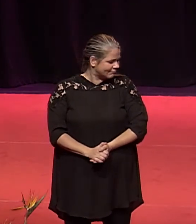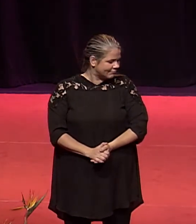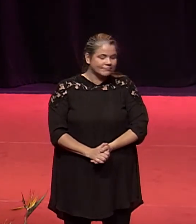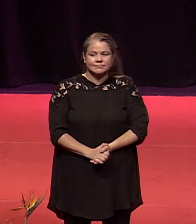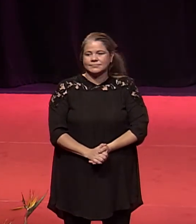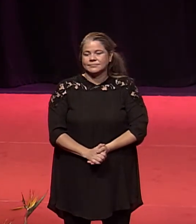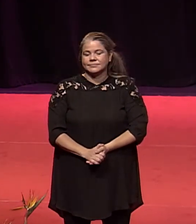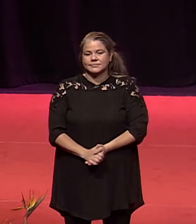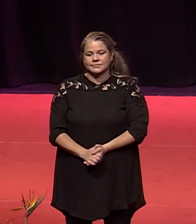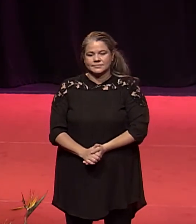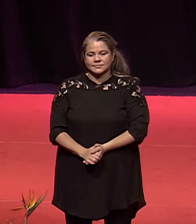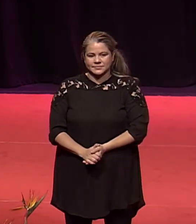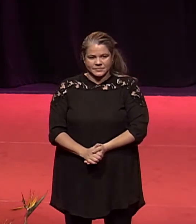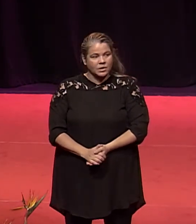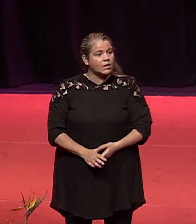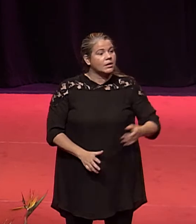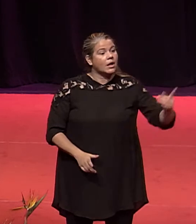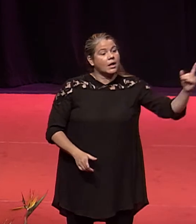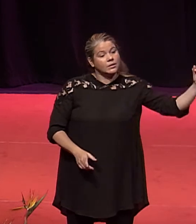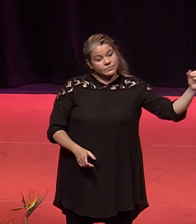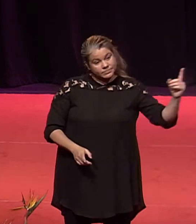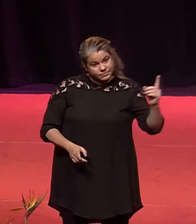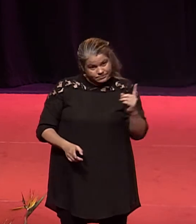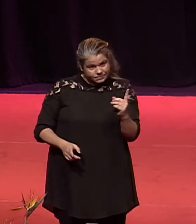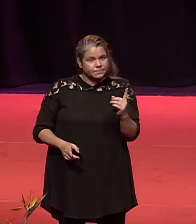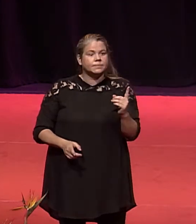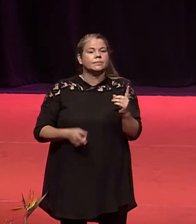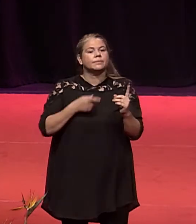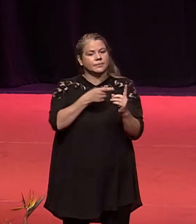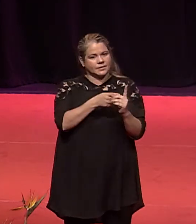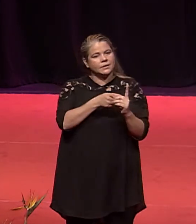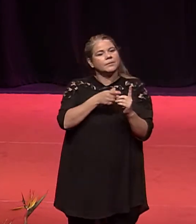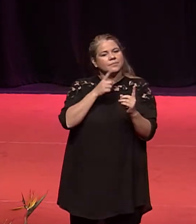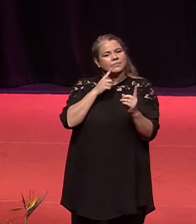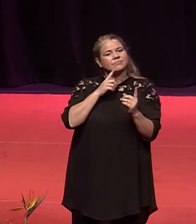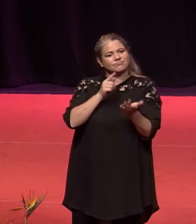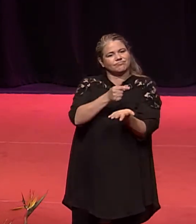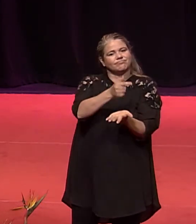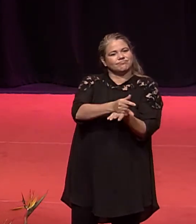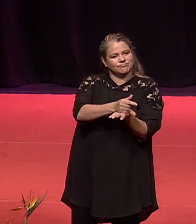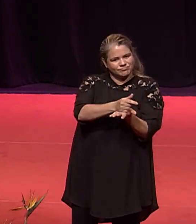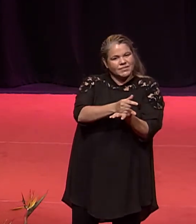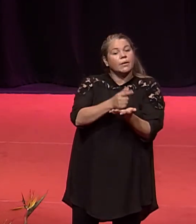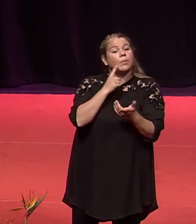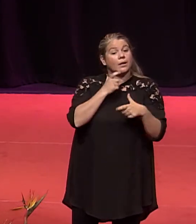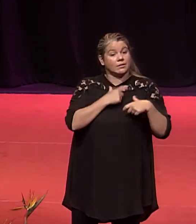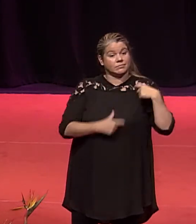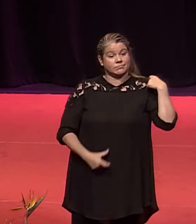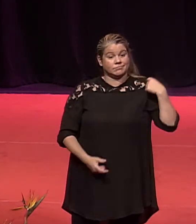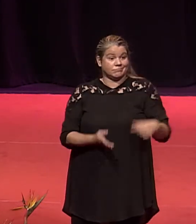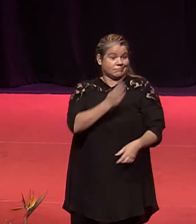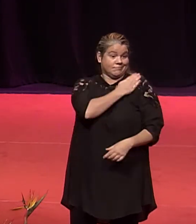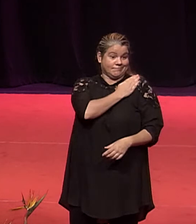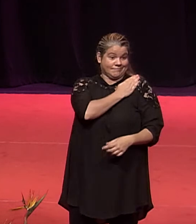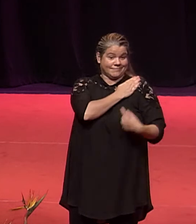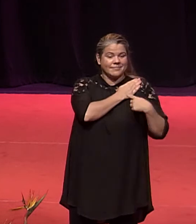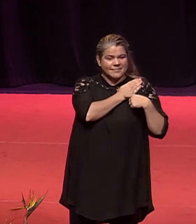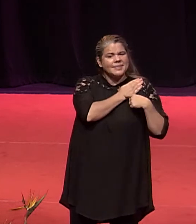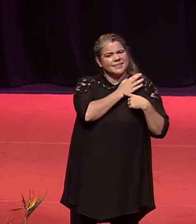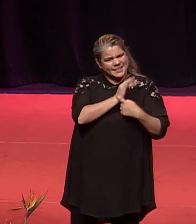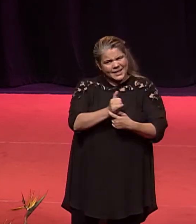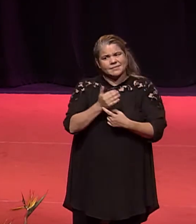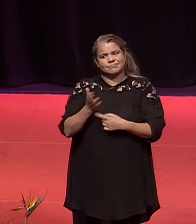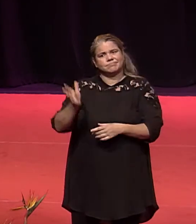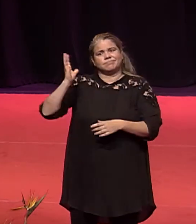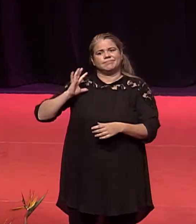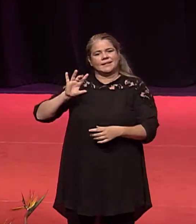As each person crosses the stage, their status as a Mohawk College graduate will be acknowledged with a Leary pipe, a medieval European symbol of academic achievement